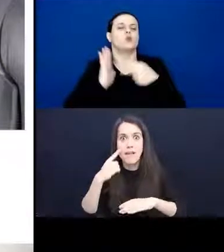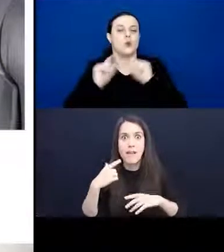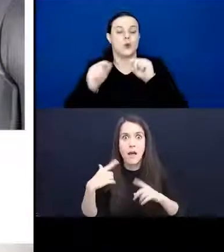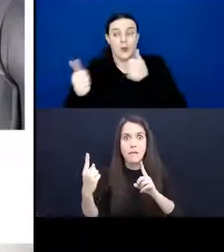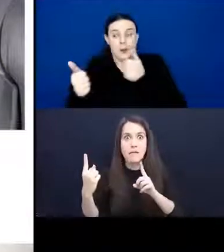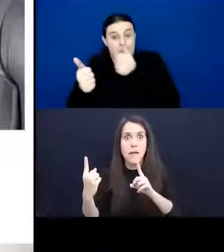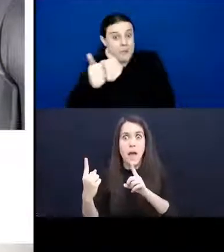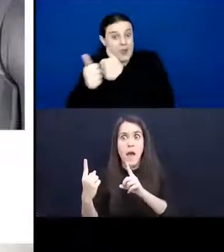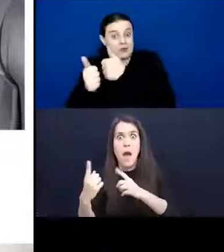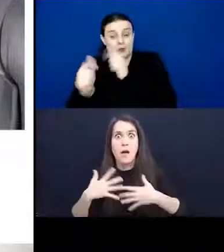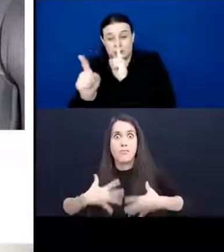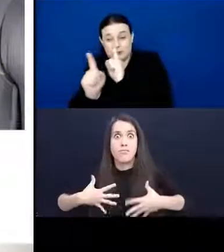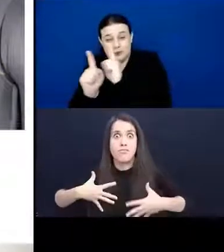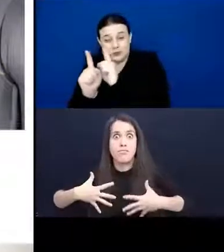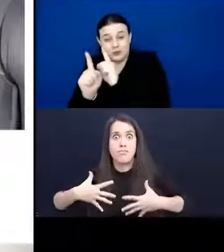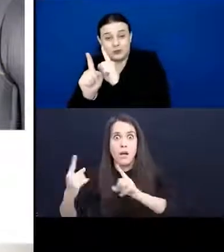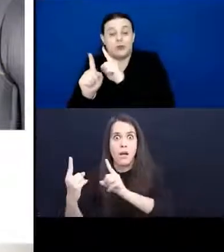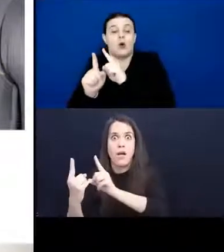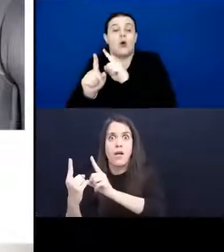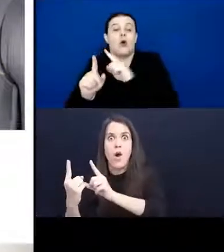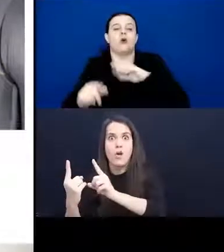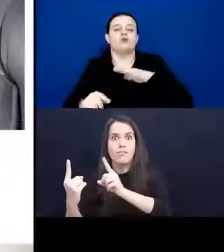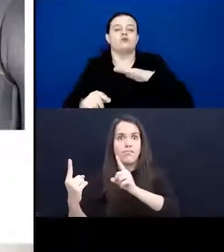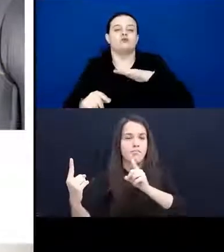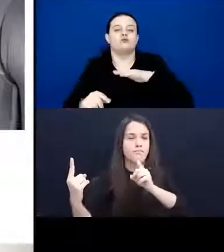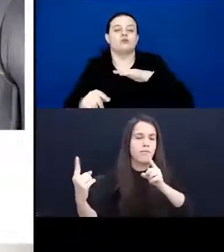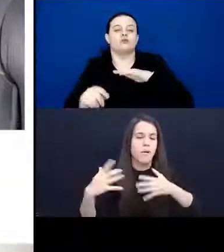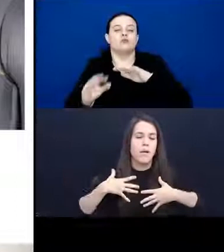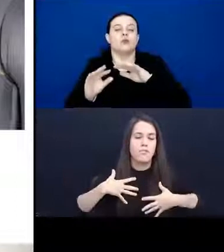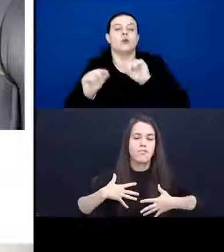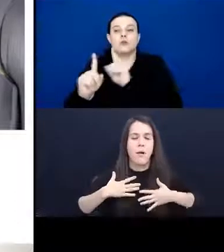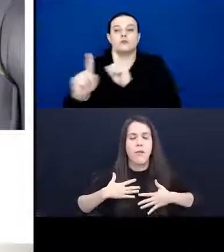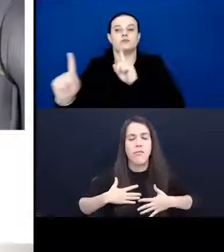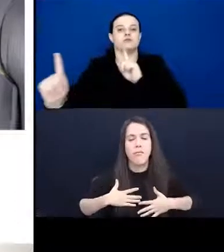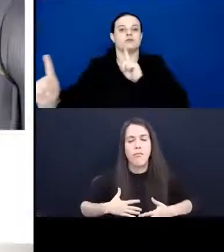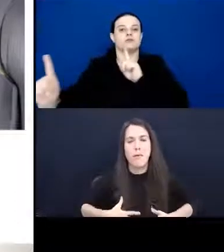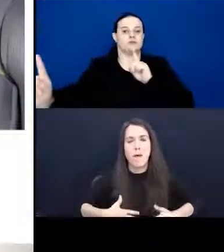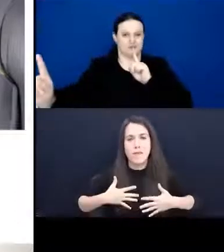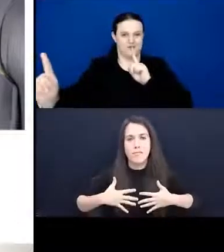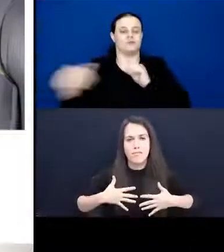to the suspect, and slower pulses mean the agent is too far from the suspect.